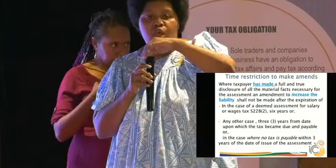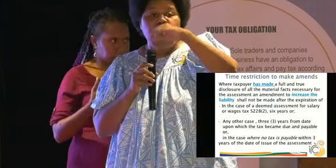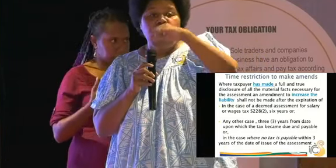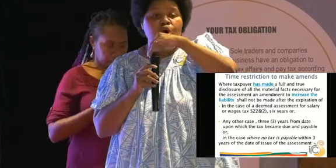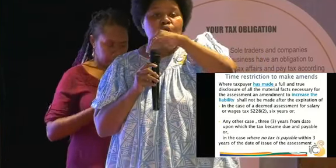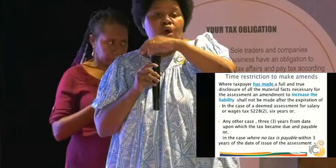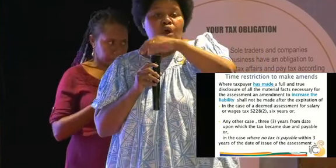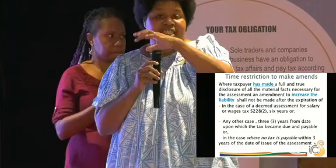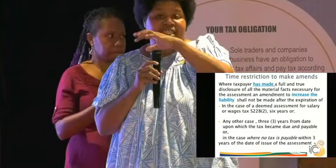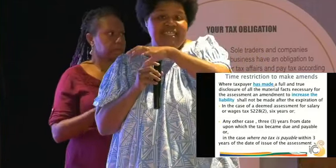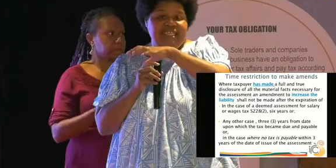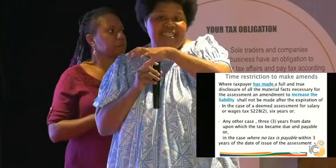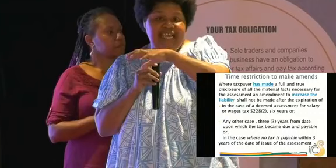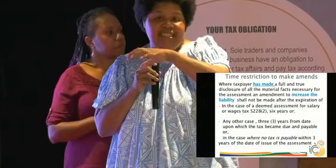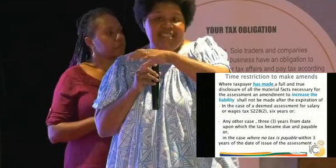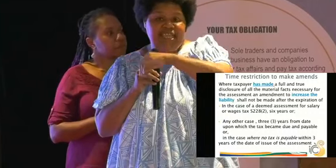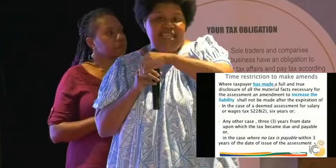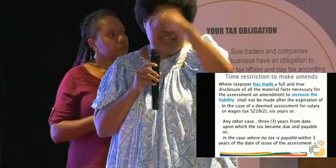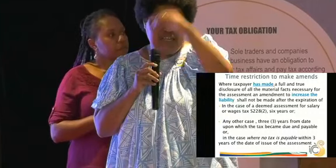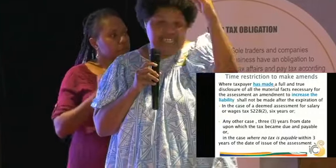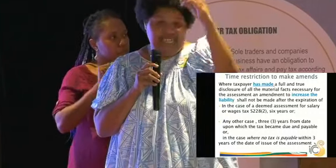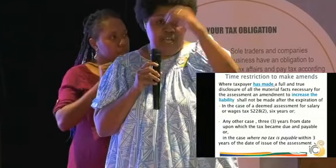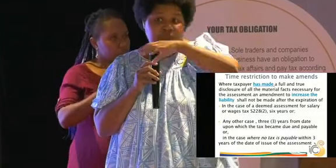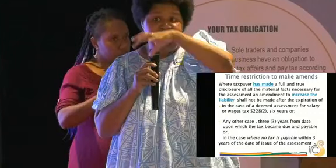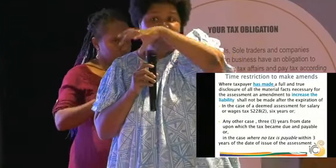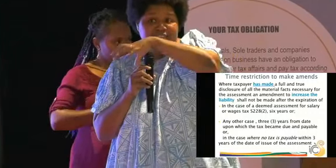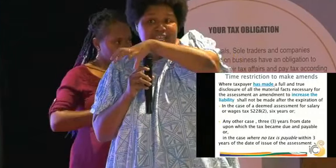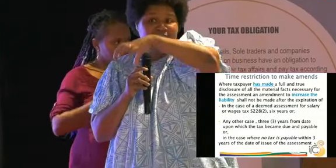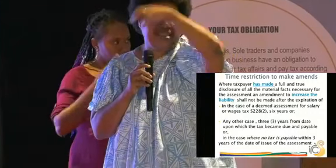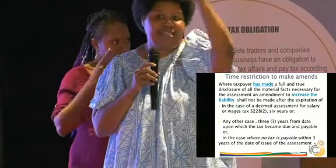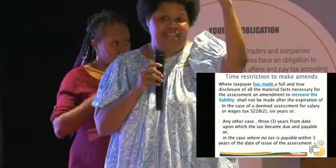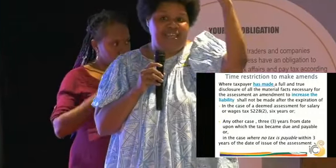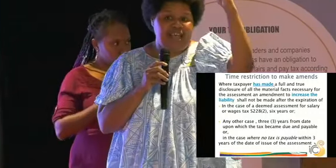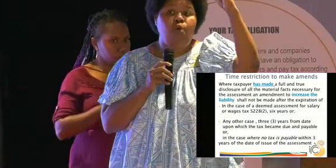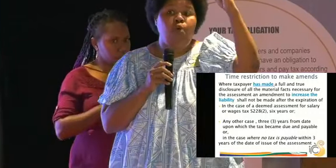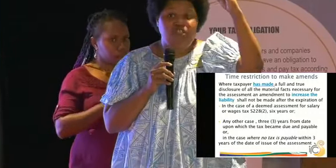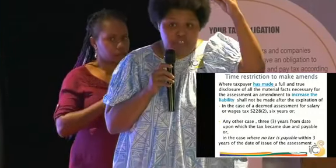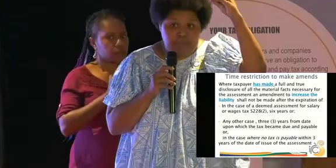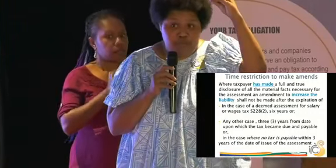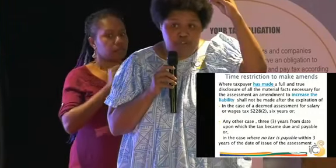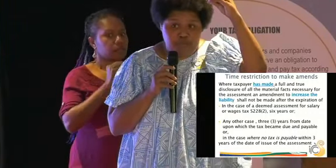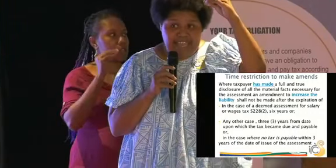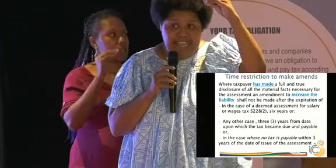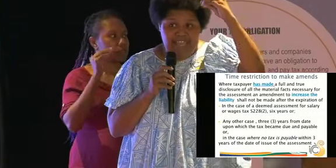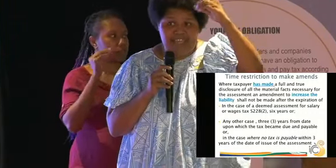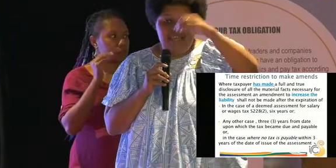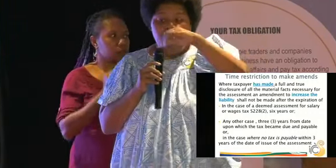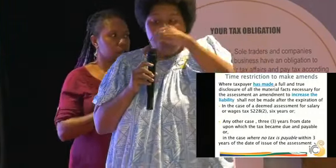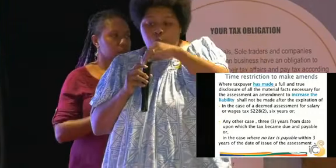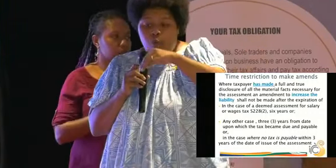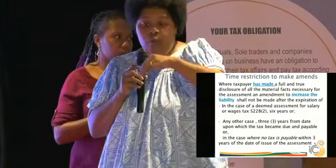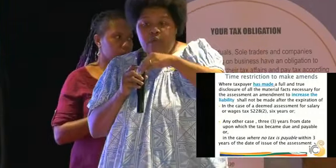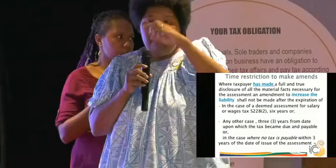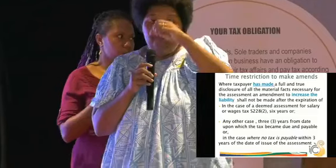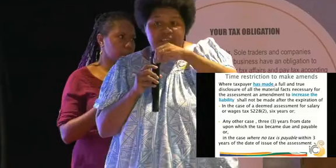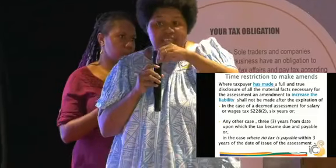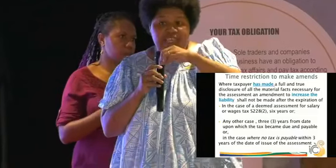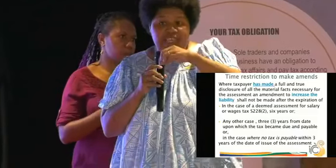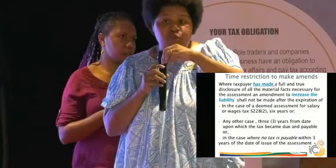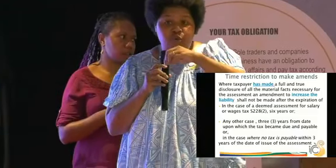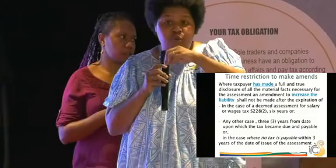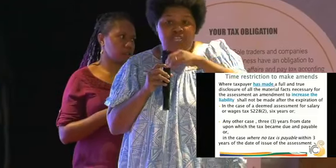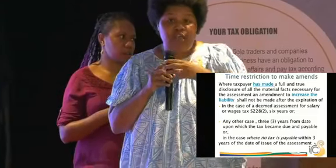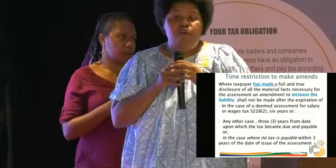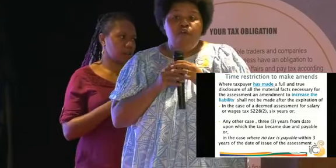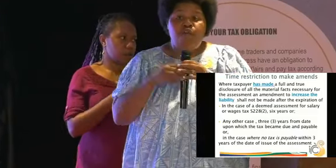change your tax assessed, increase it. We're trying to increase what you're supposed to pay. We have 3